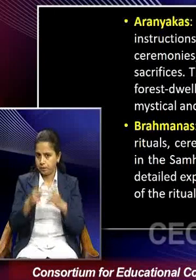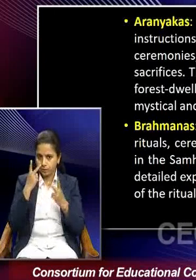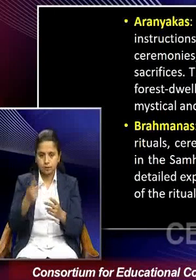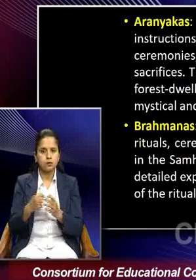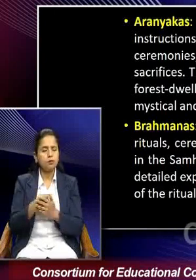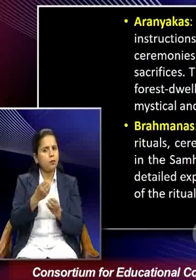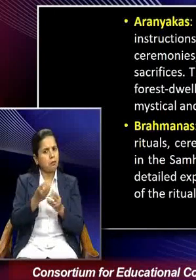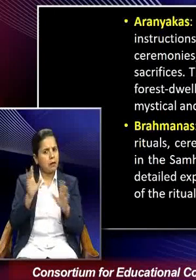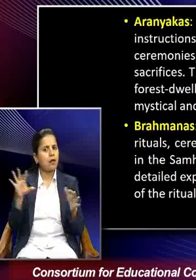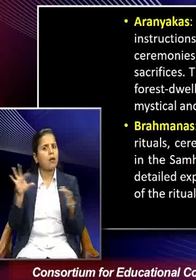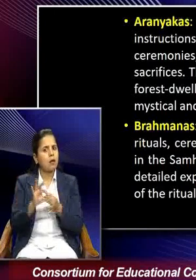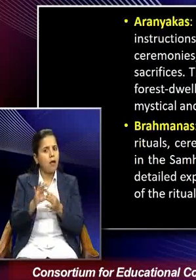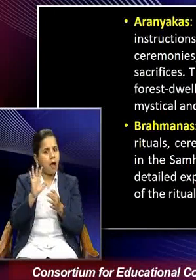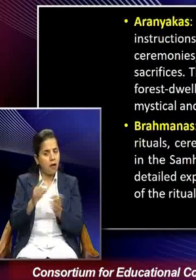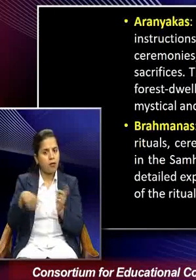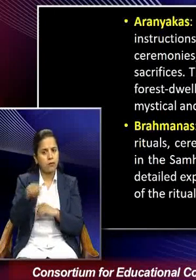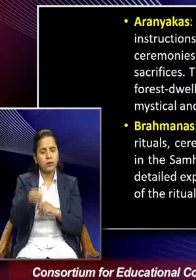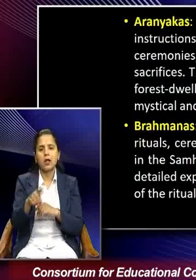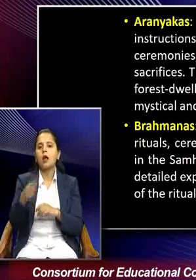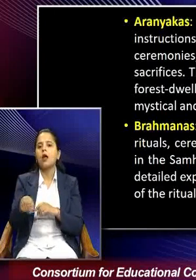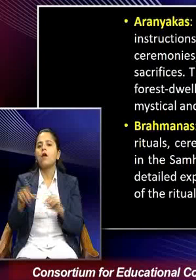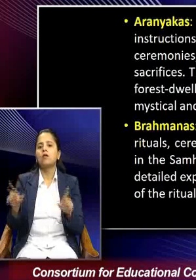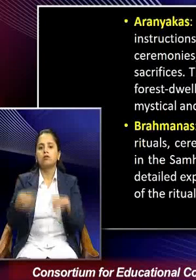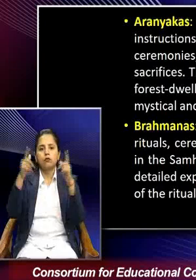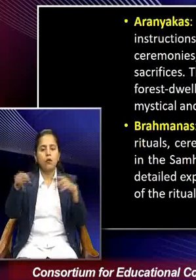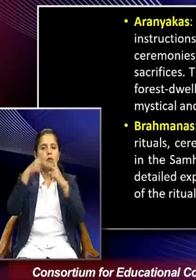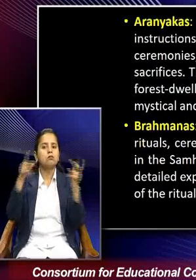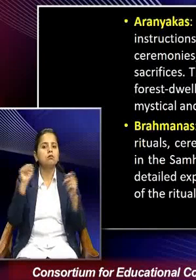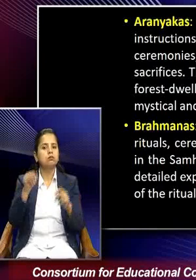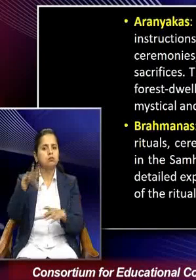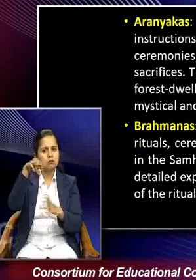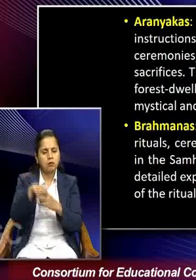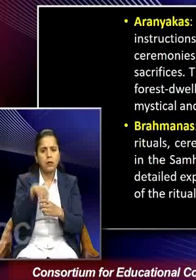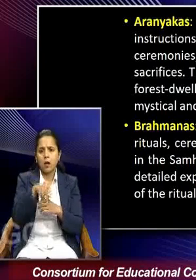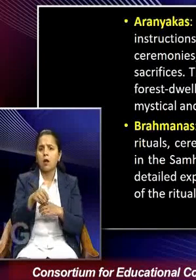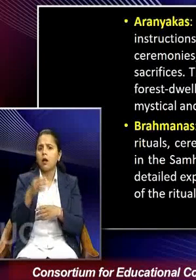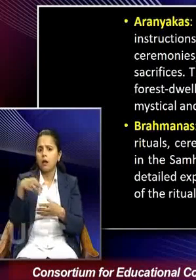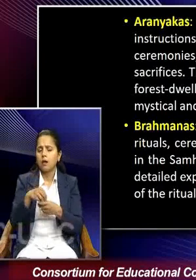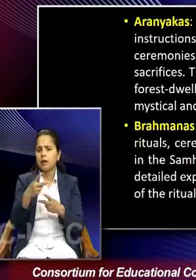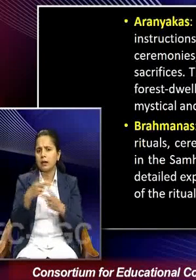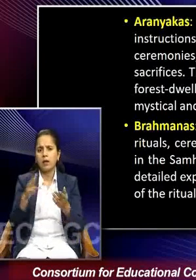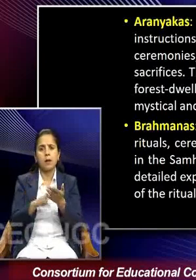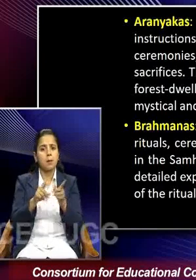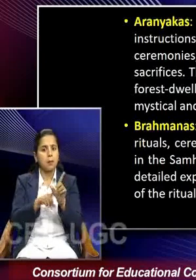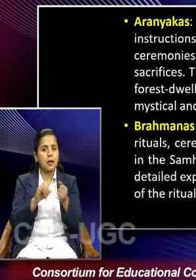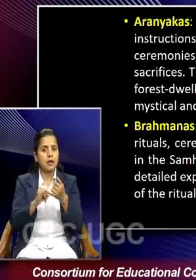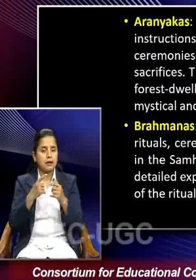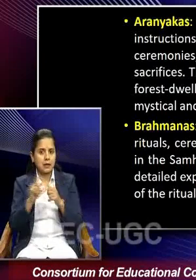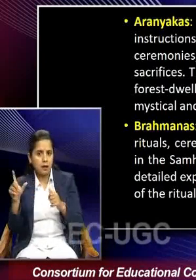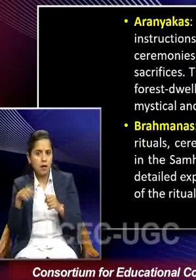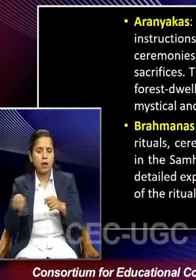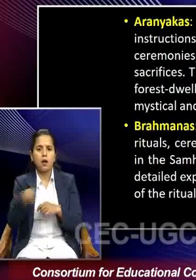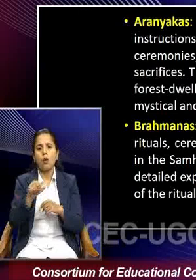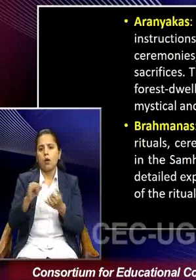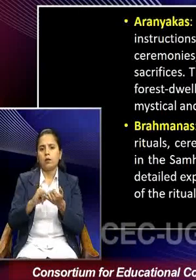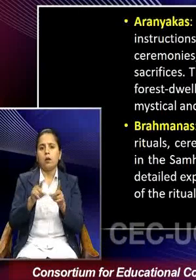often associated with forest dwelling hermits and contain mystical and symbolic